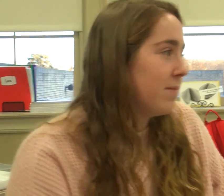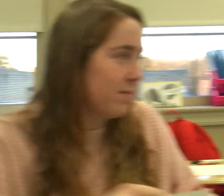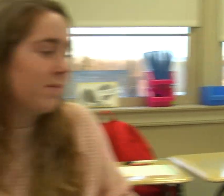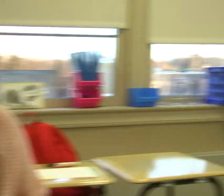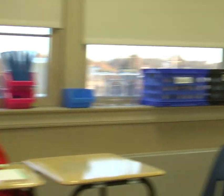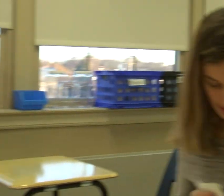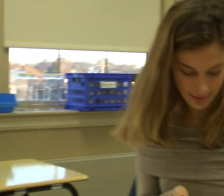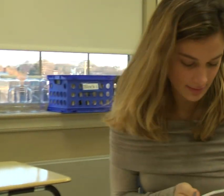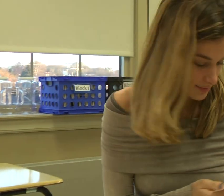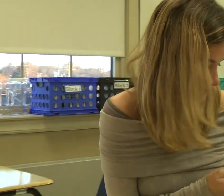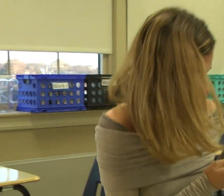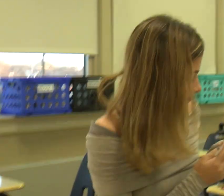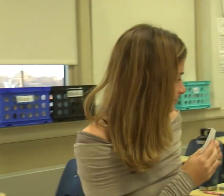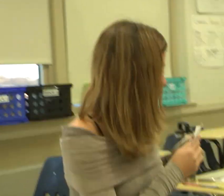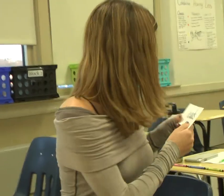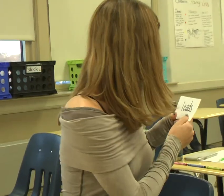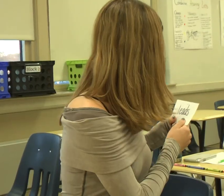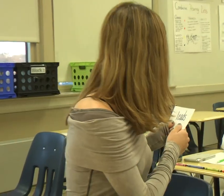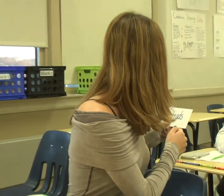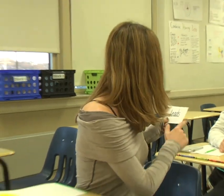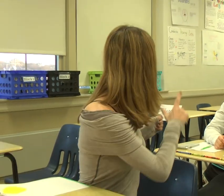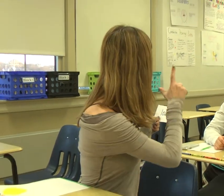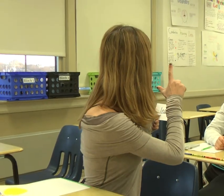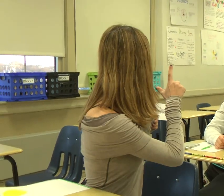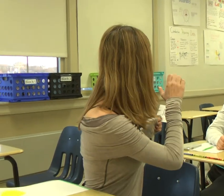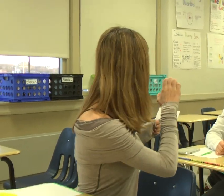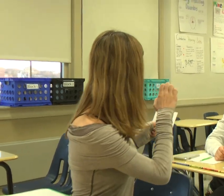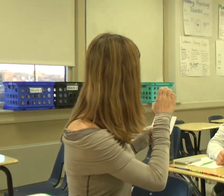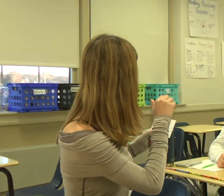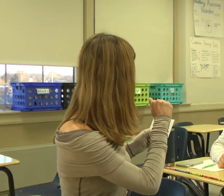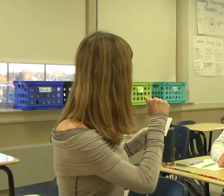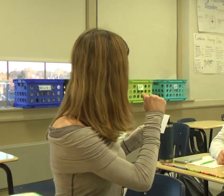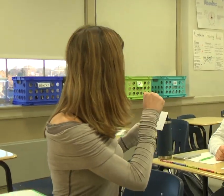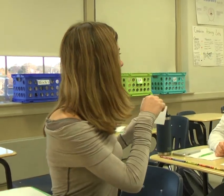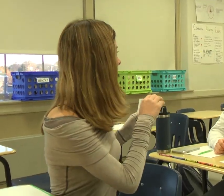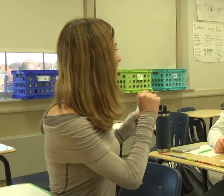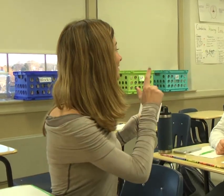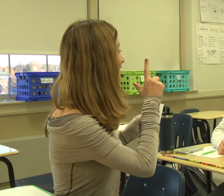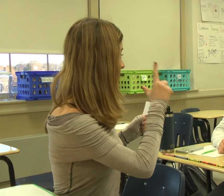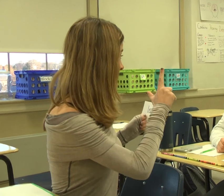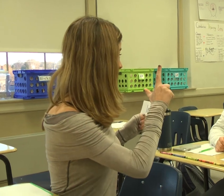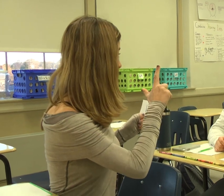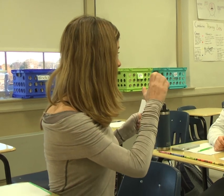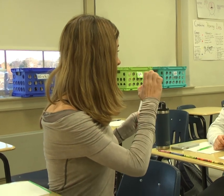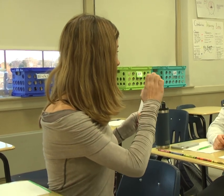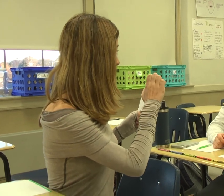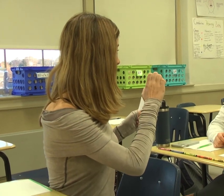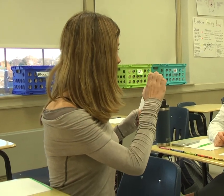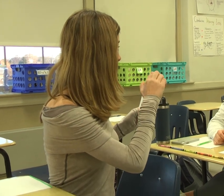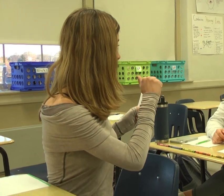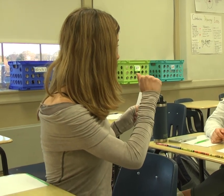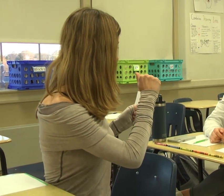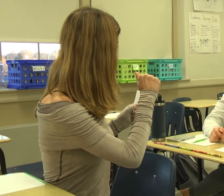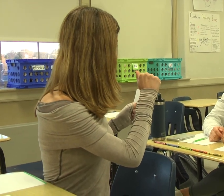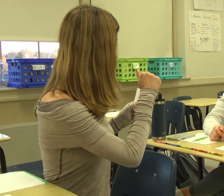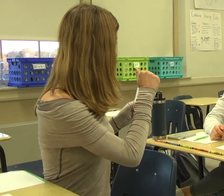just our community in general for everybody not just for those who are deaf it's for